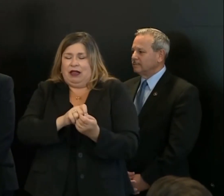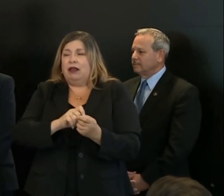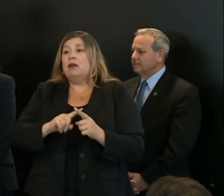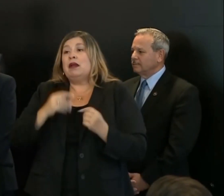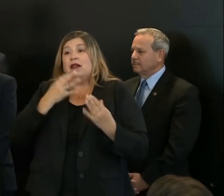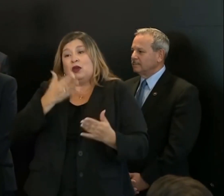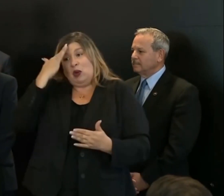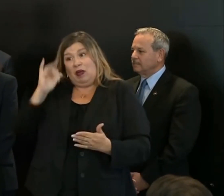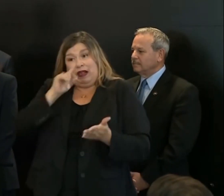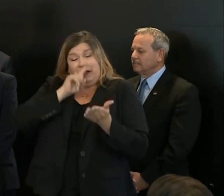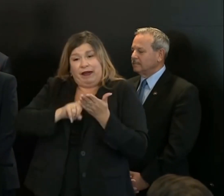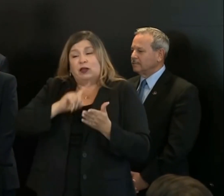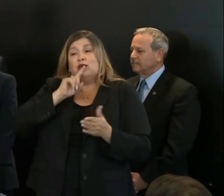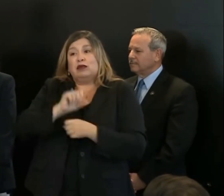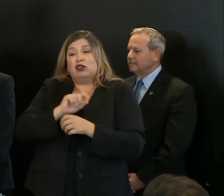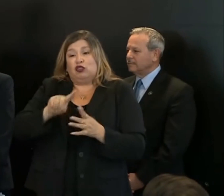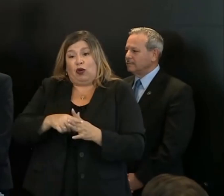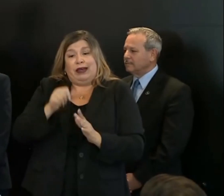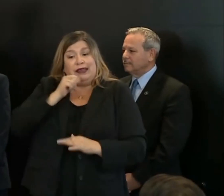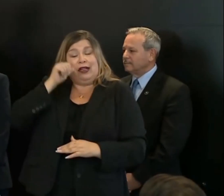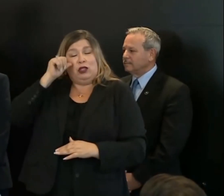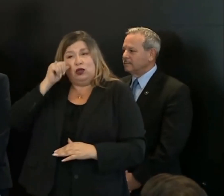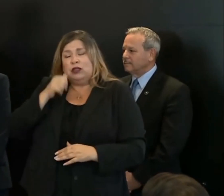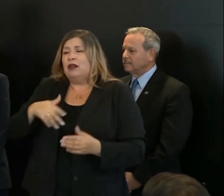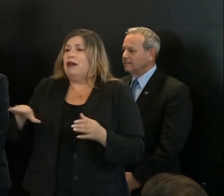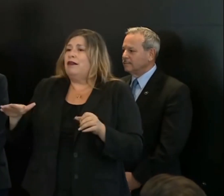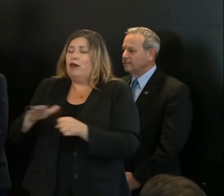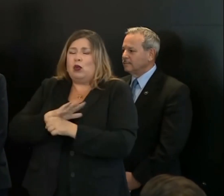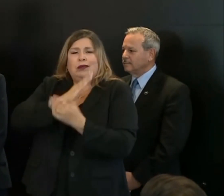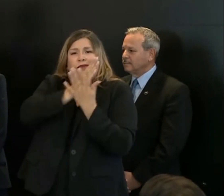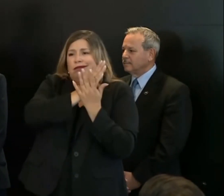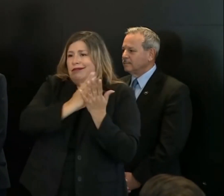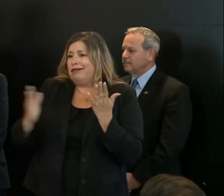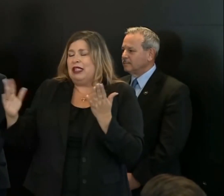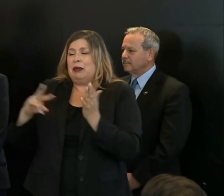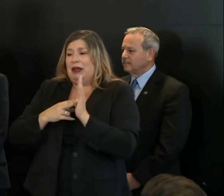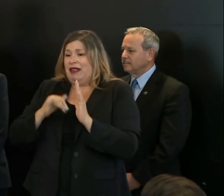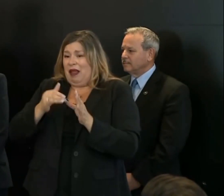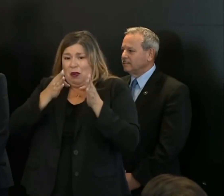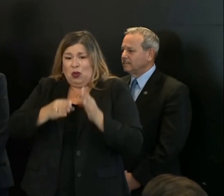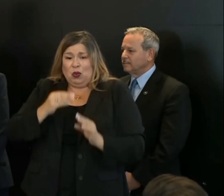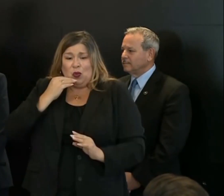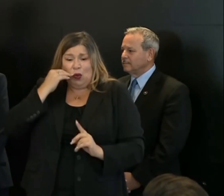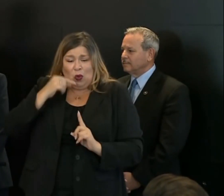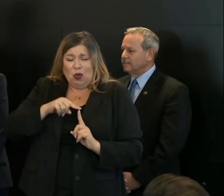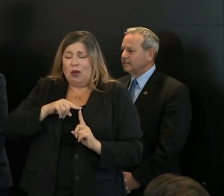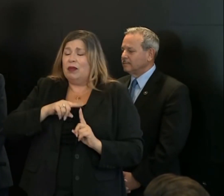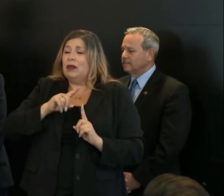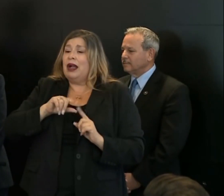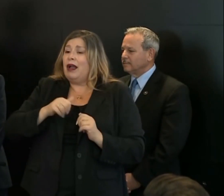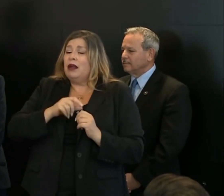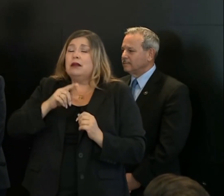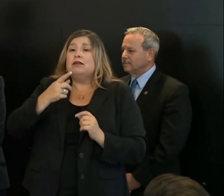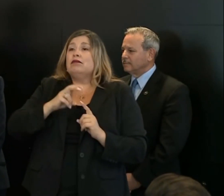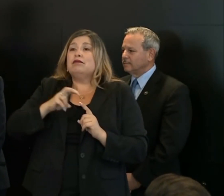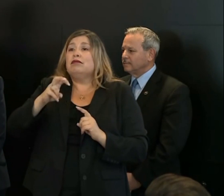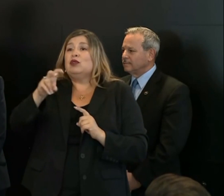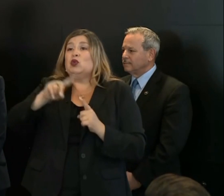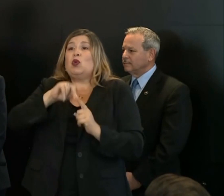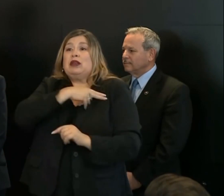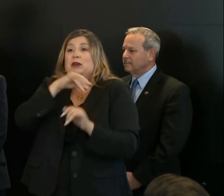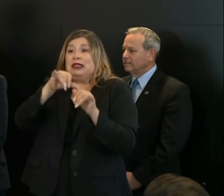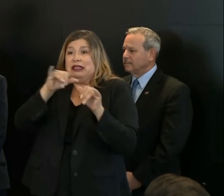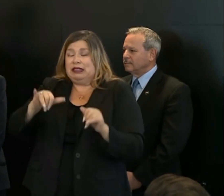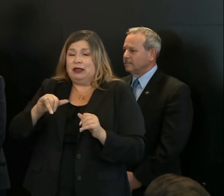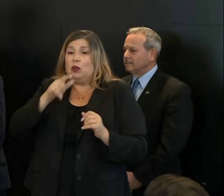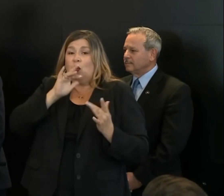investigation started yesterday. They continue across the full spectrum from the individual's home all the way through the hospital system, and all of them are